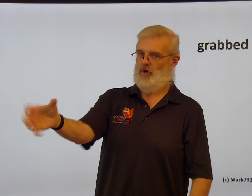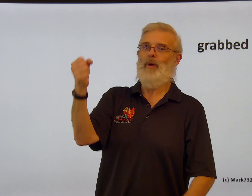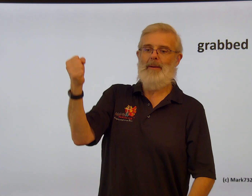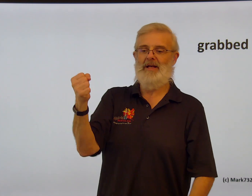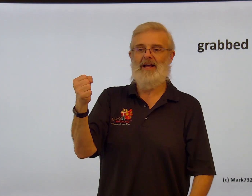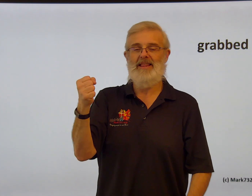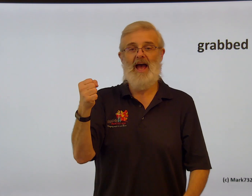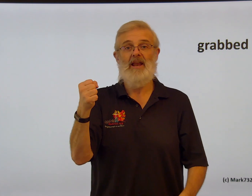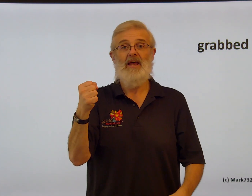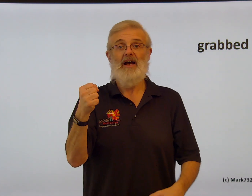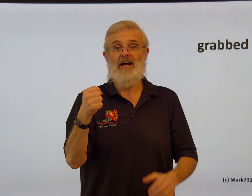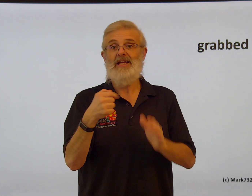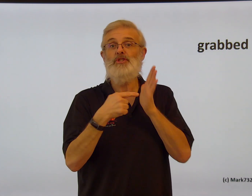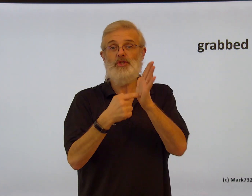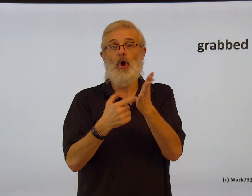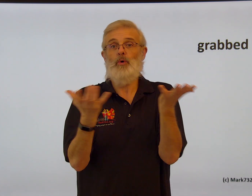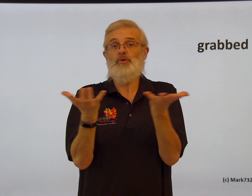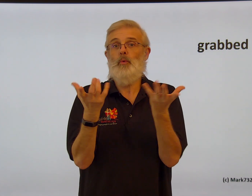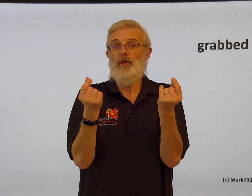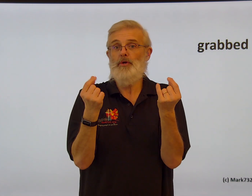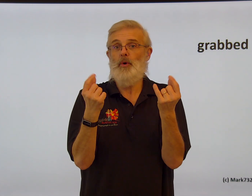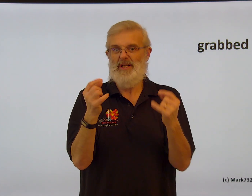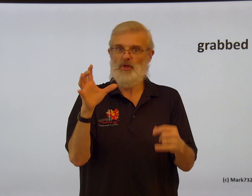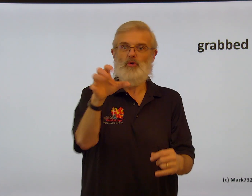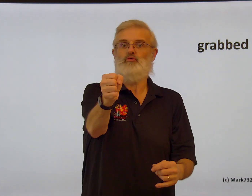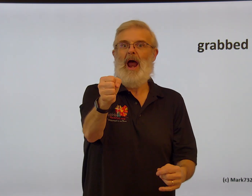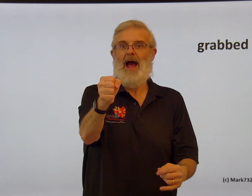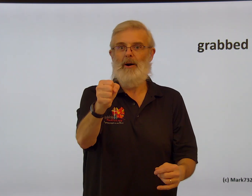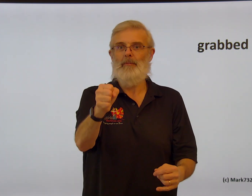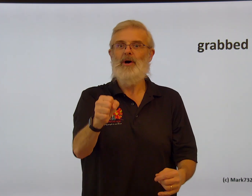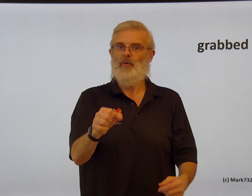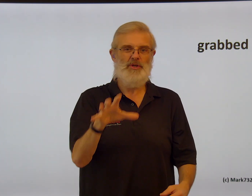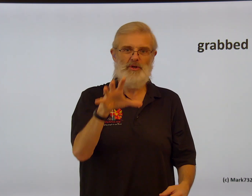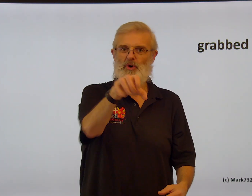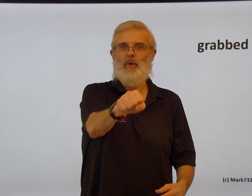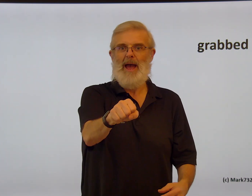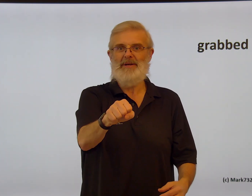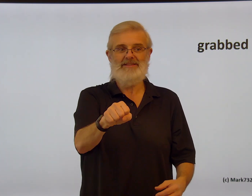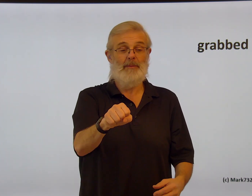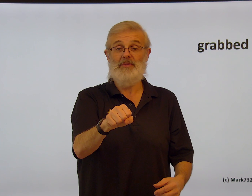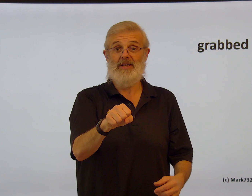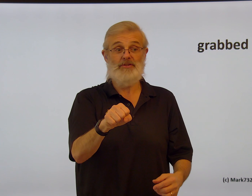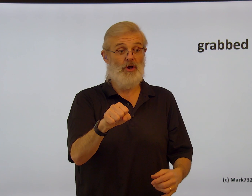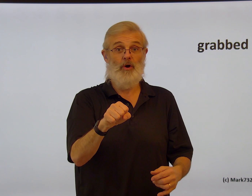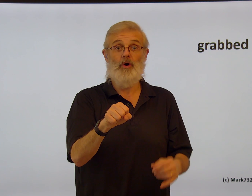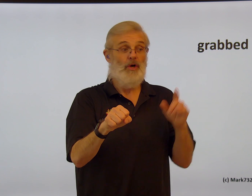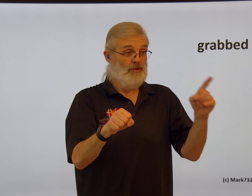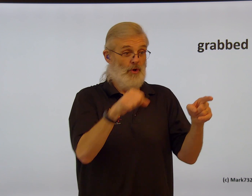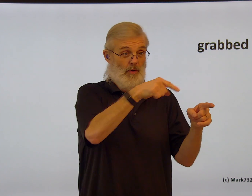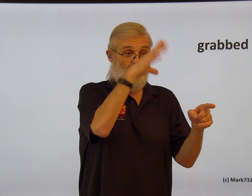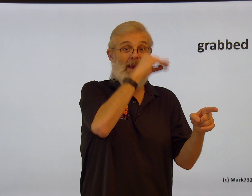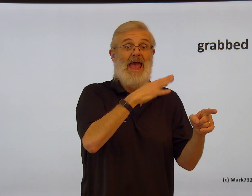grabbing like that it shows what you're doing so grab when you're grabbing something so so the man